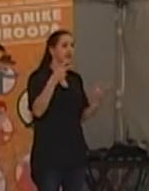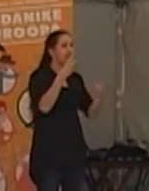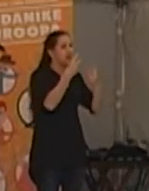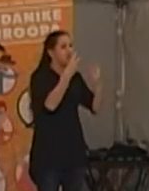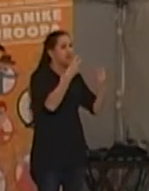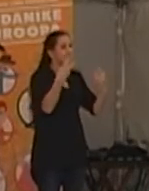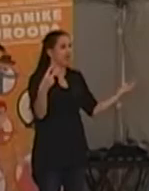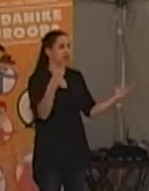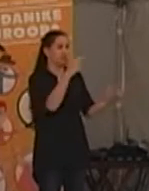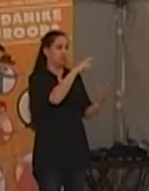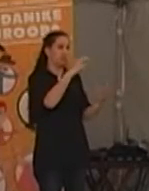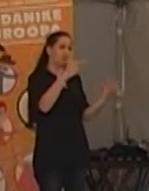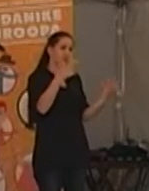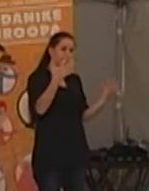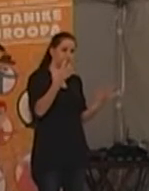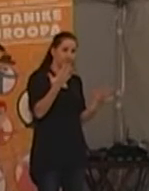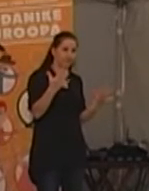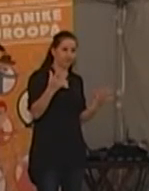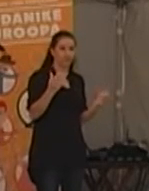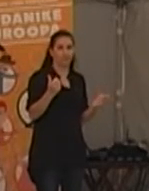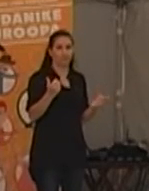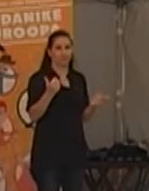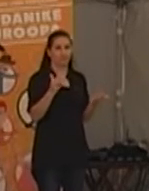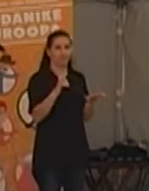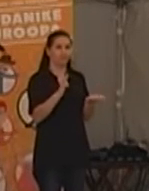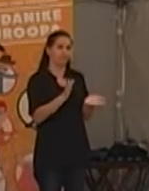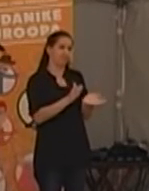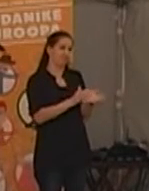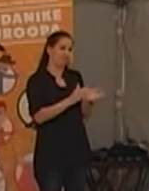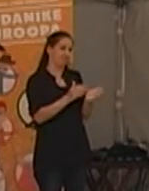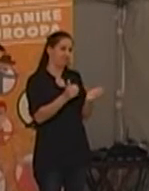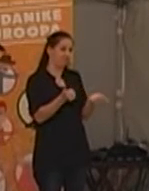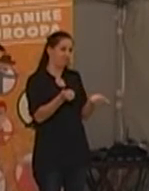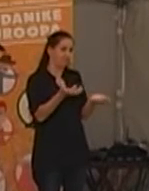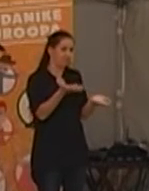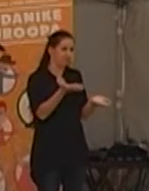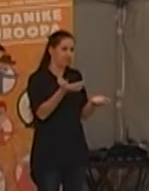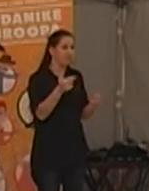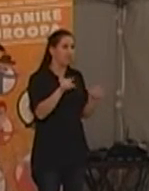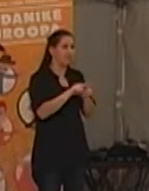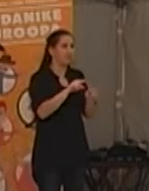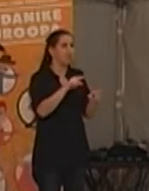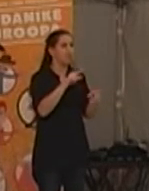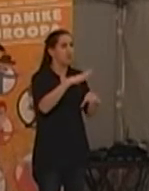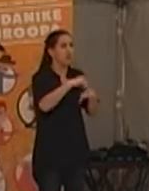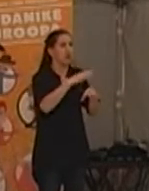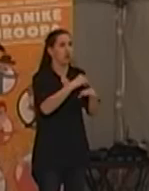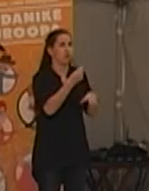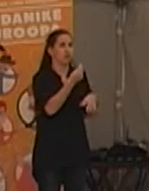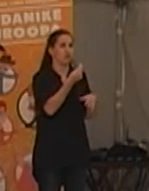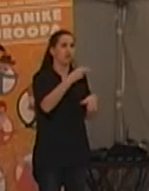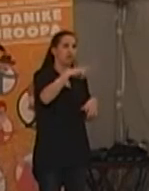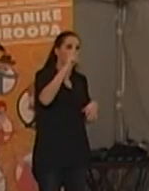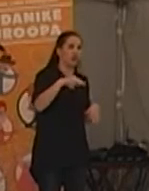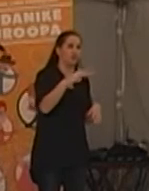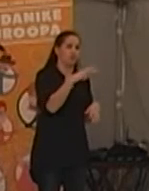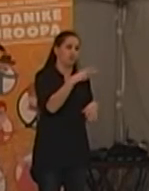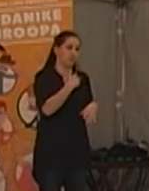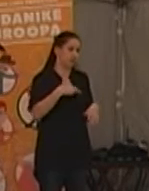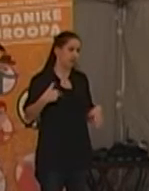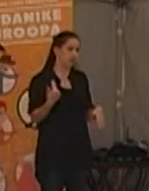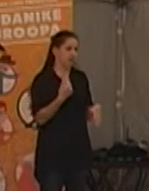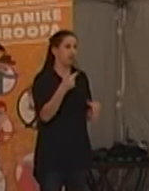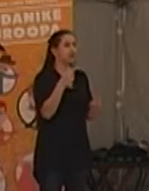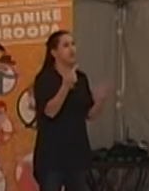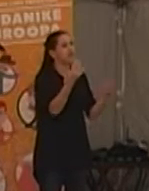typically homogenous country in Denmark and in Norway and Sweden as well, to an extent, it's trying to sort of welcome in new